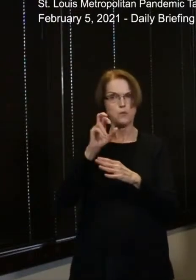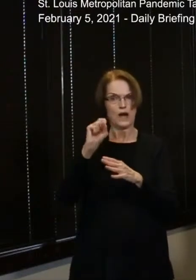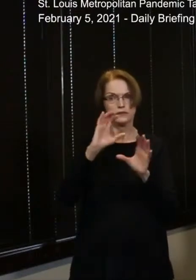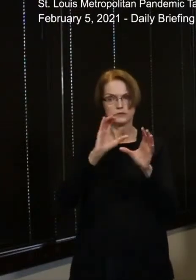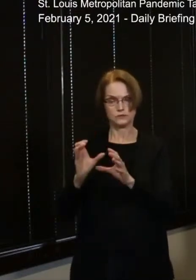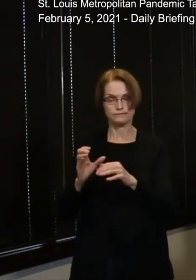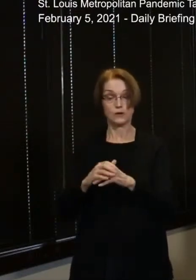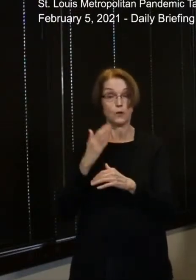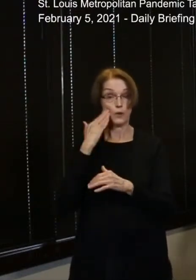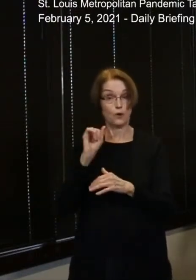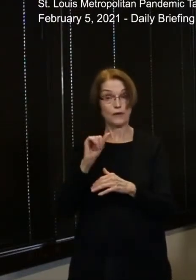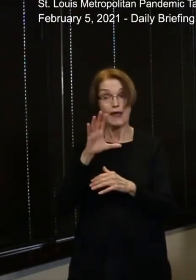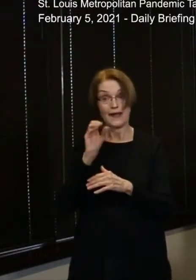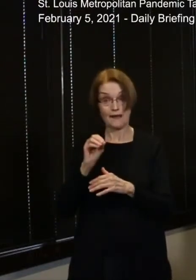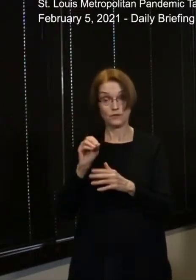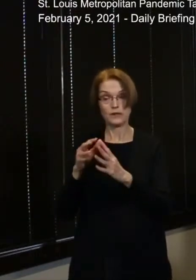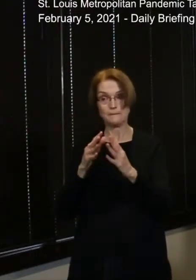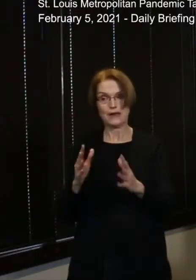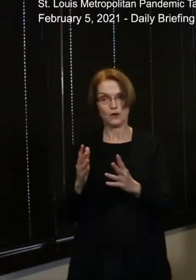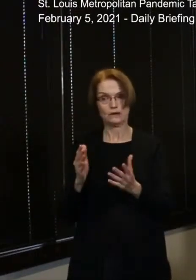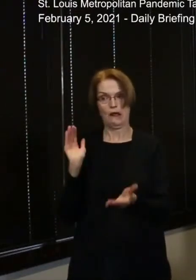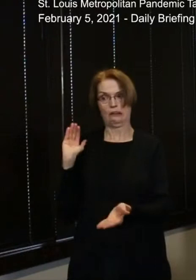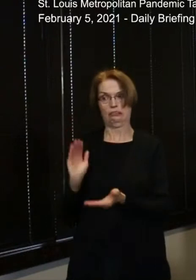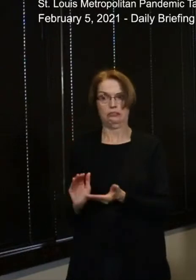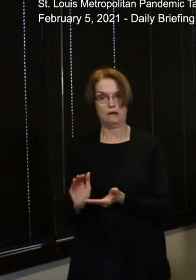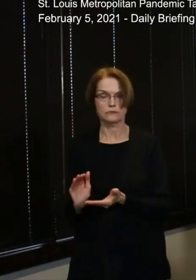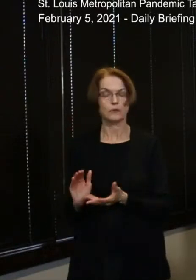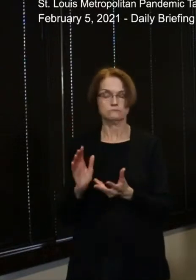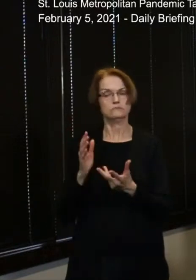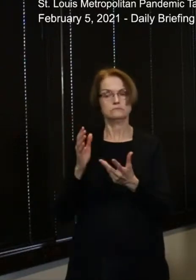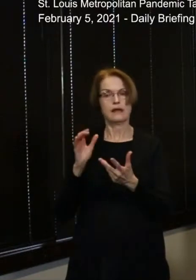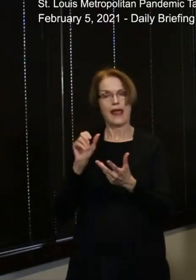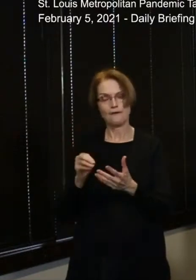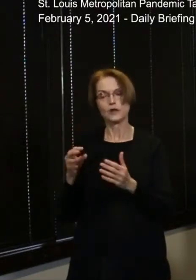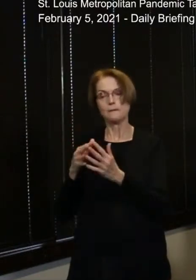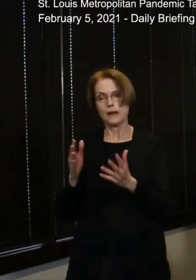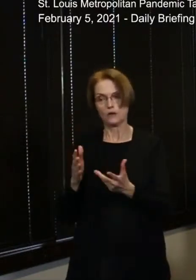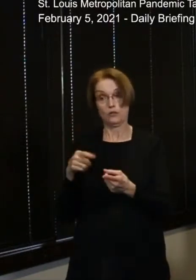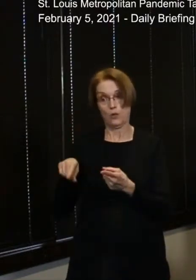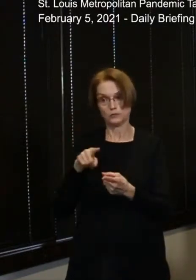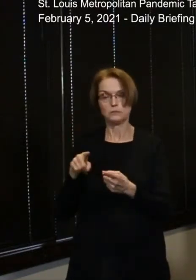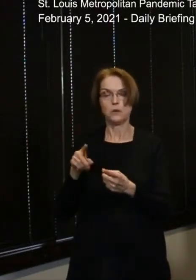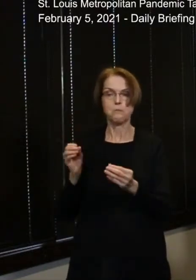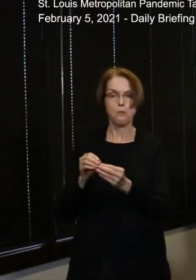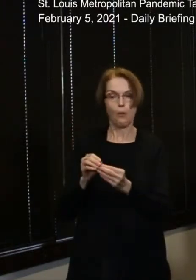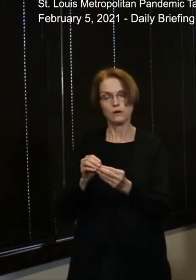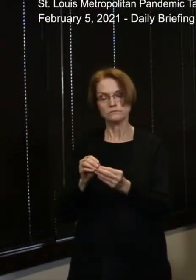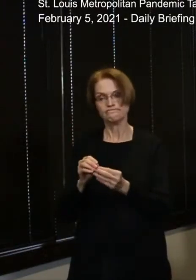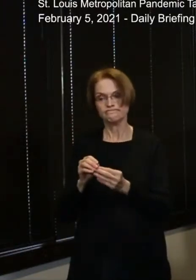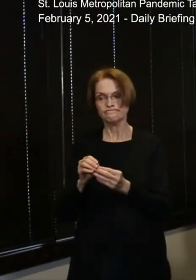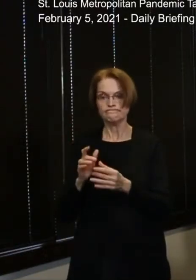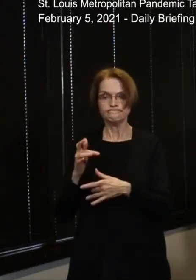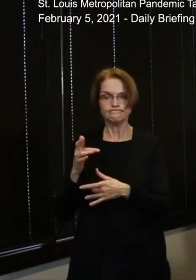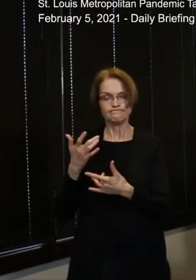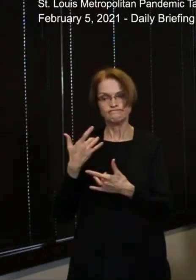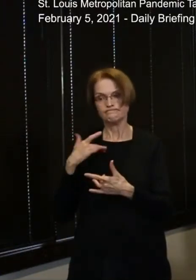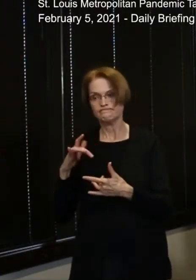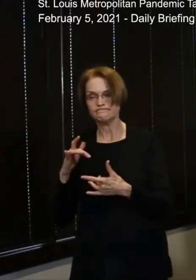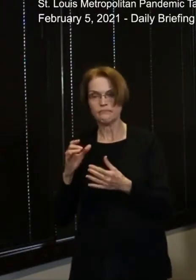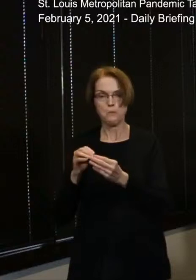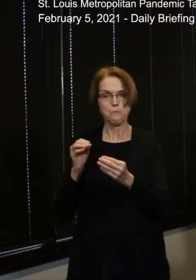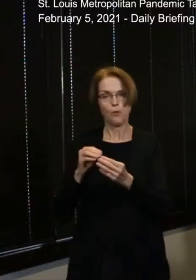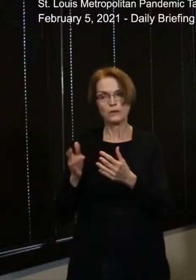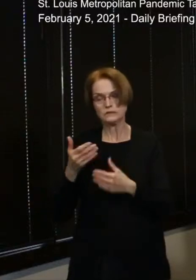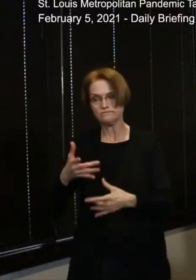that the African American community is disproportionately affected by COVID. And that is something that we want to be transparent and accountable for to